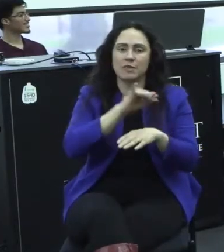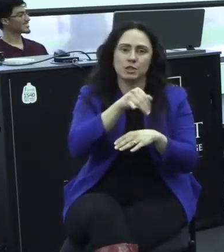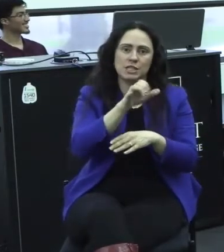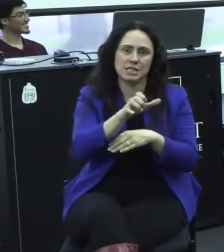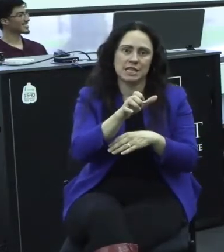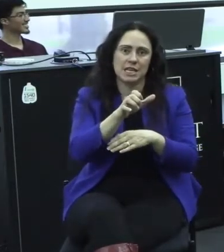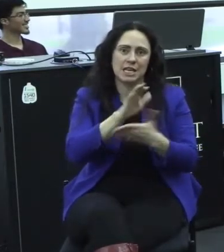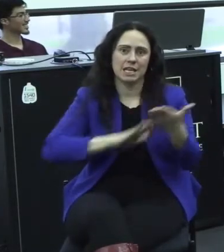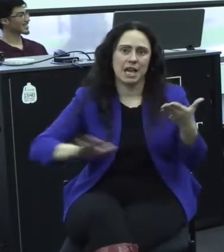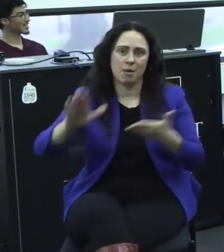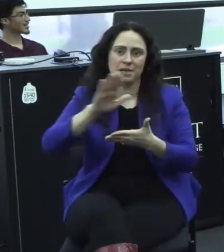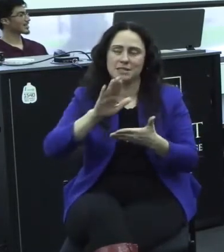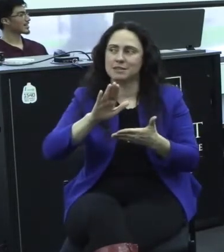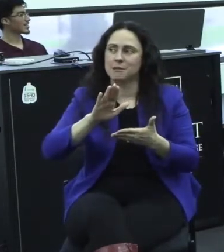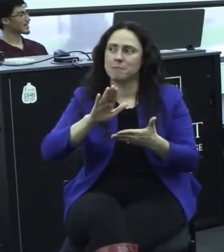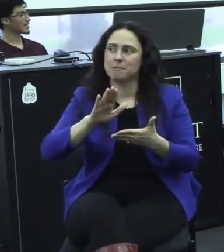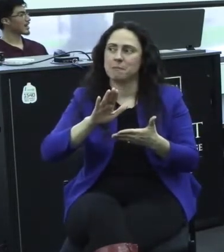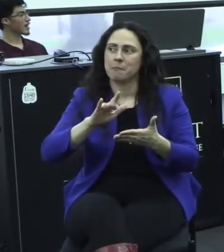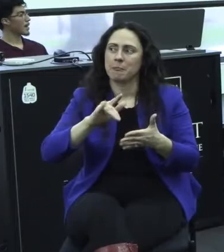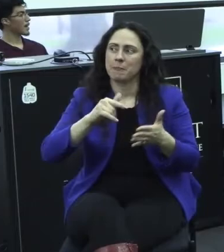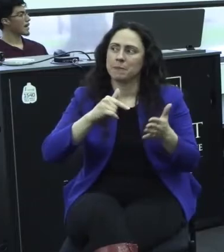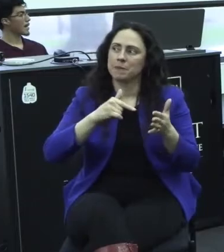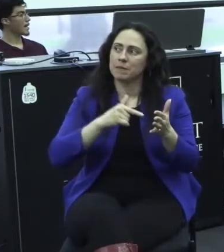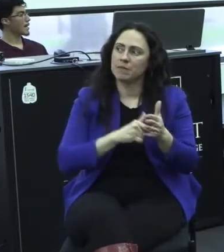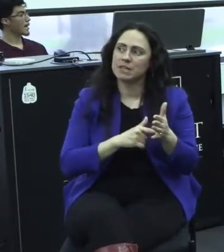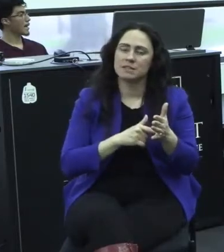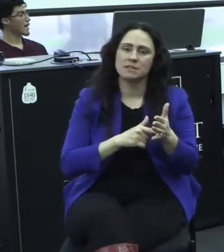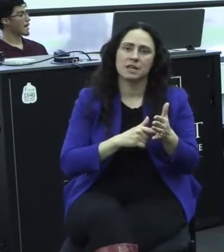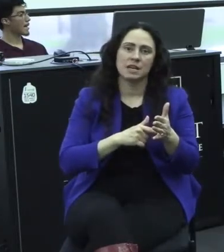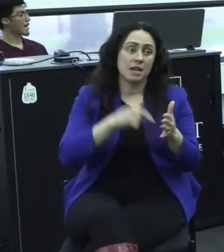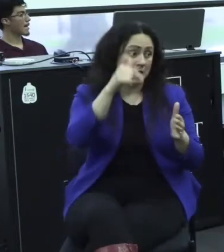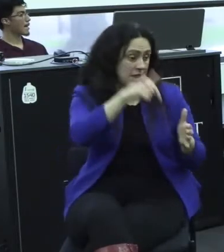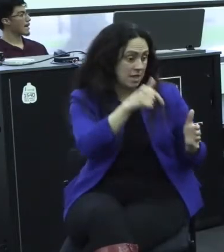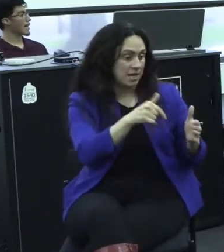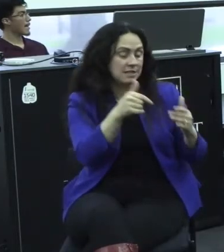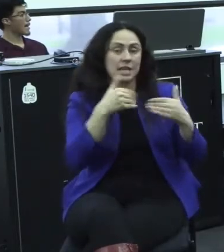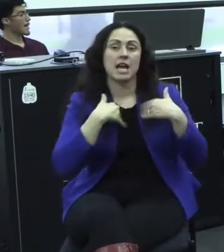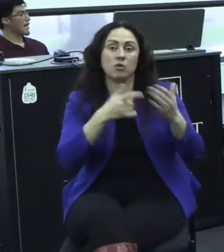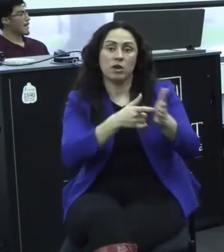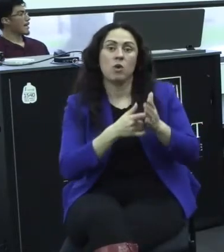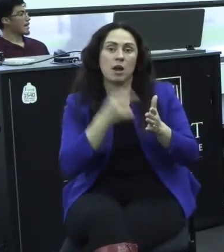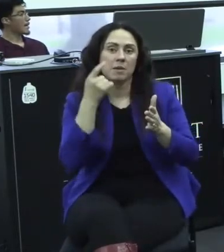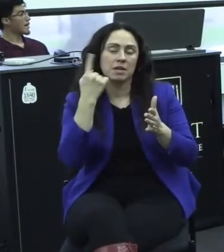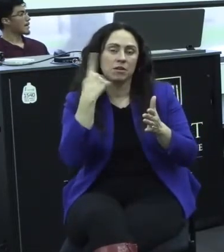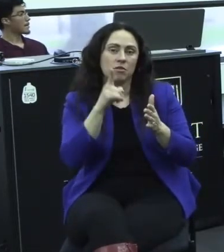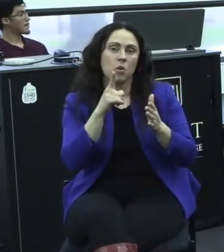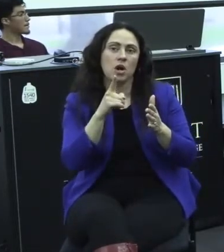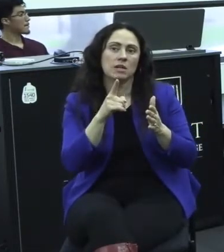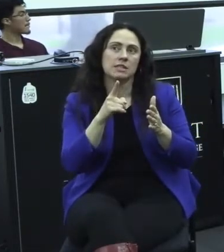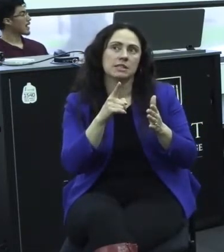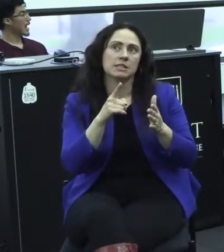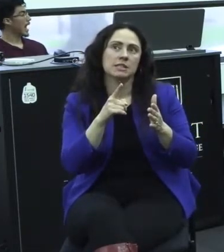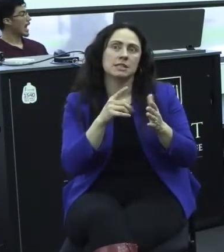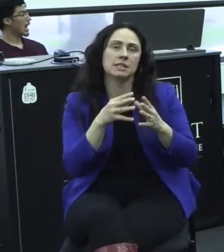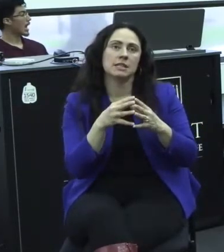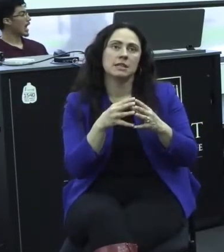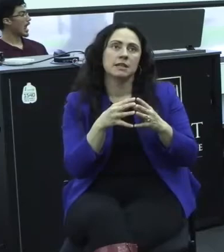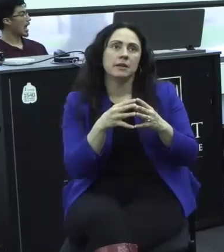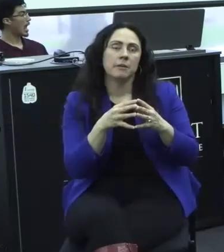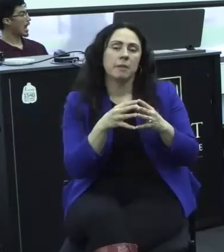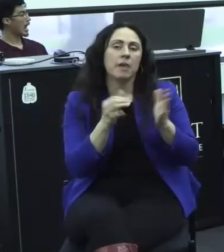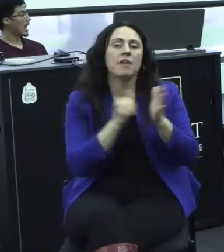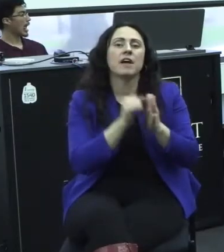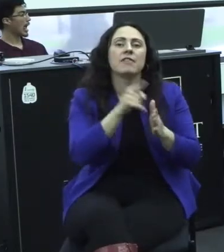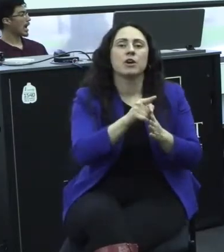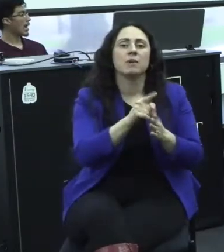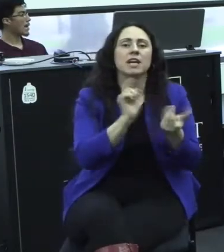campus. This had a requirement for that there be